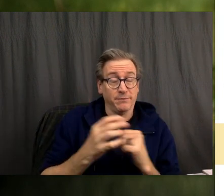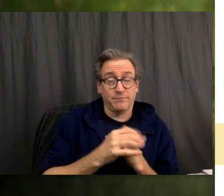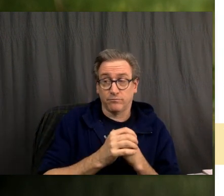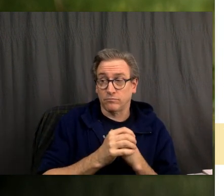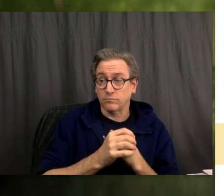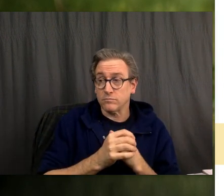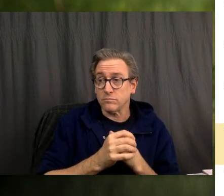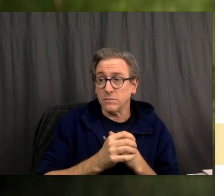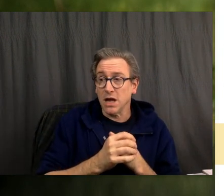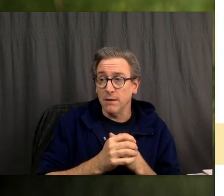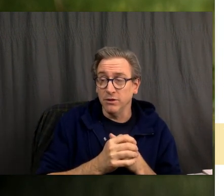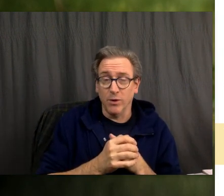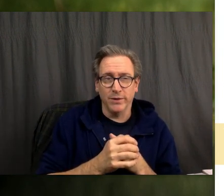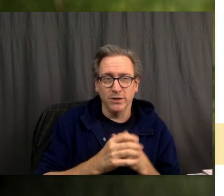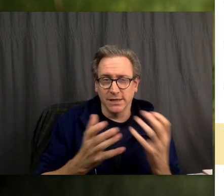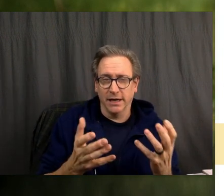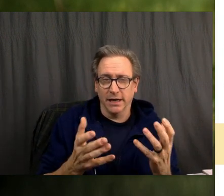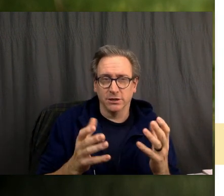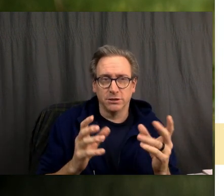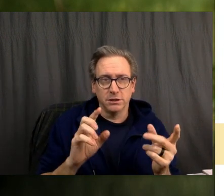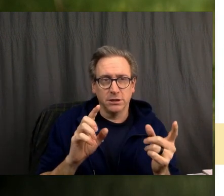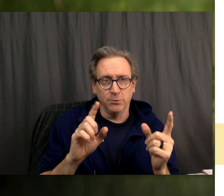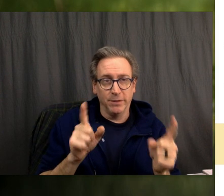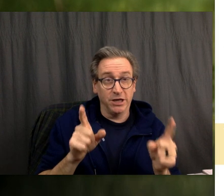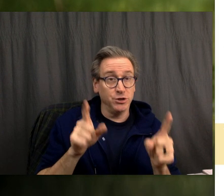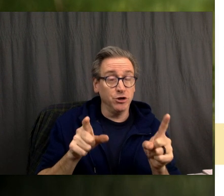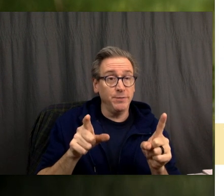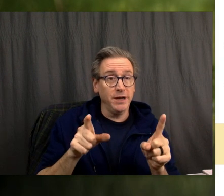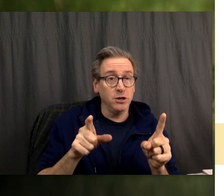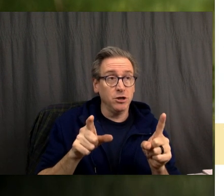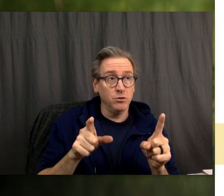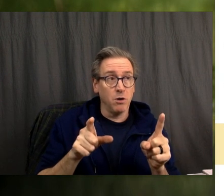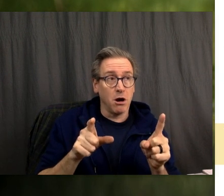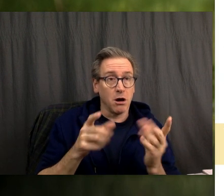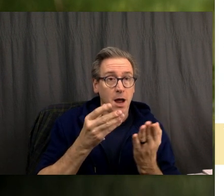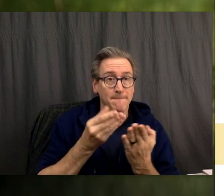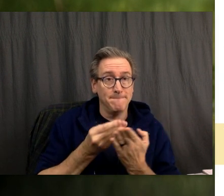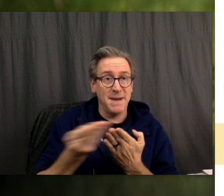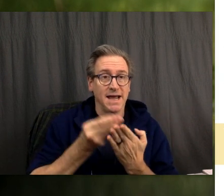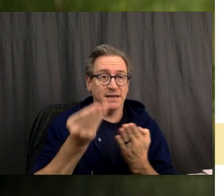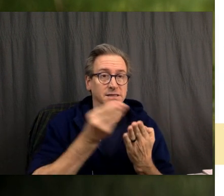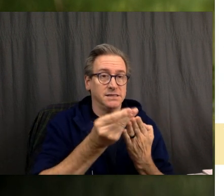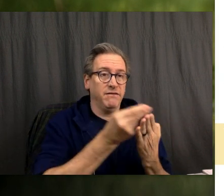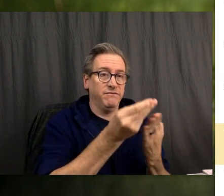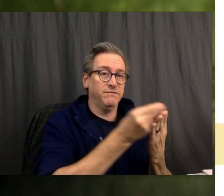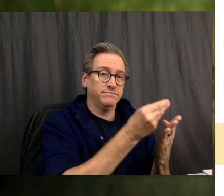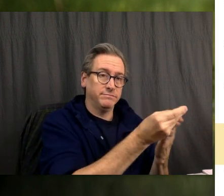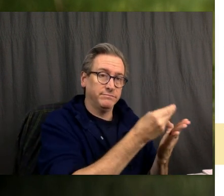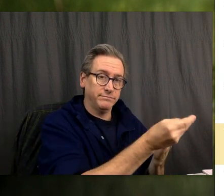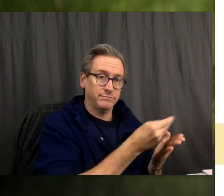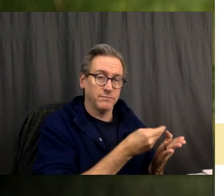shopping, the way we use it in English. Because you could mean you are buying stuff.